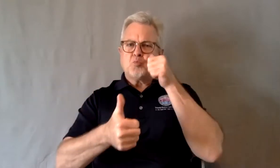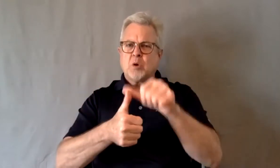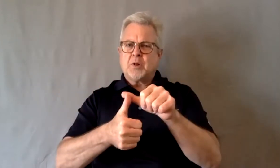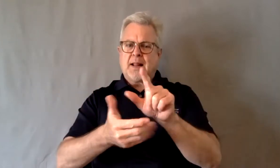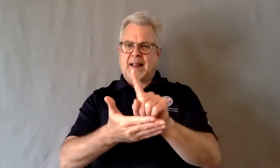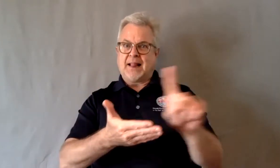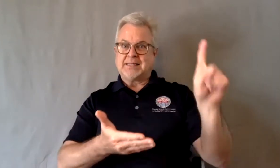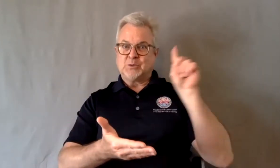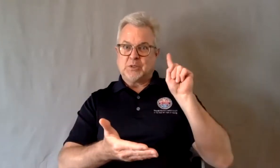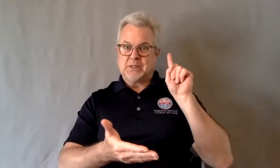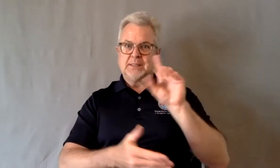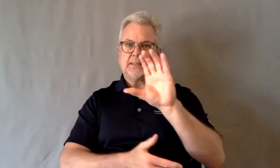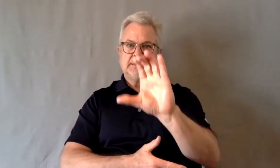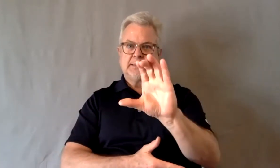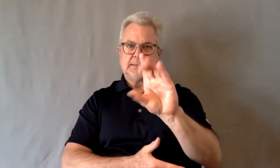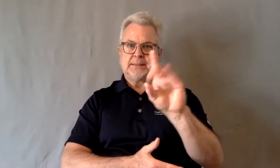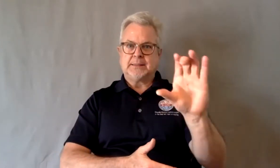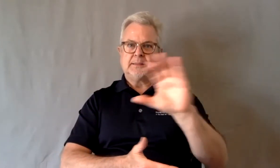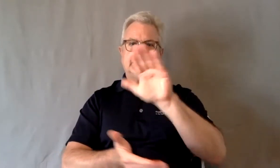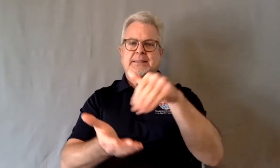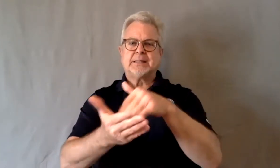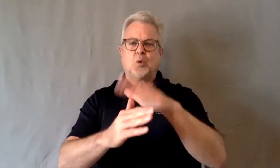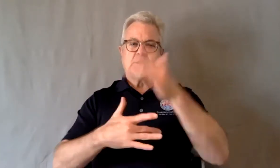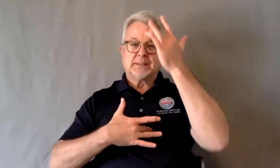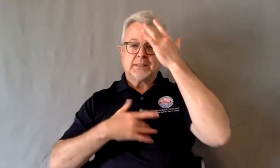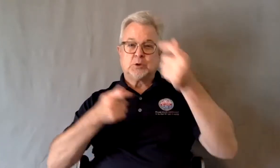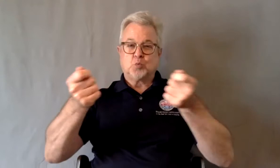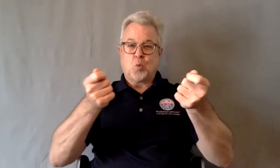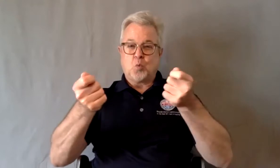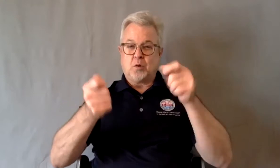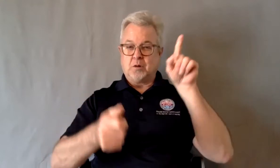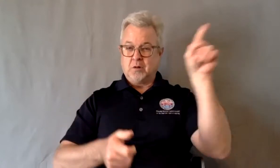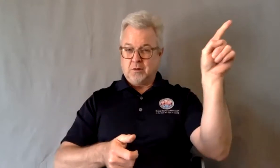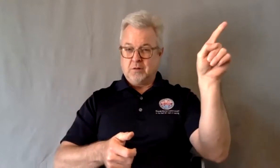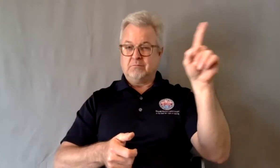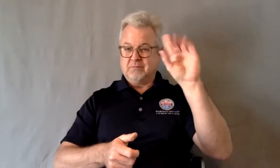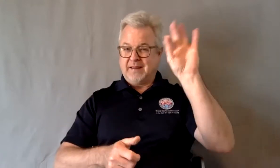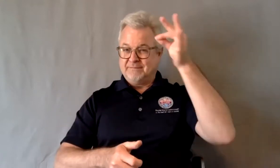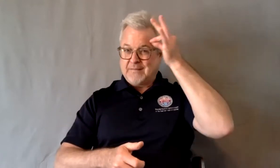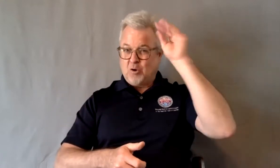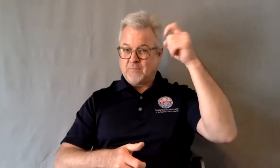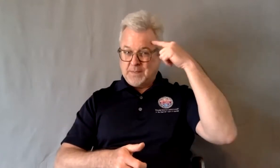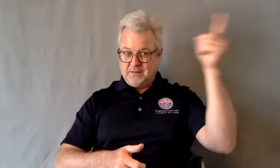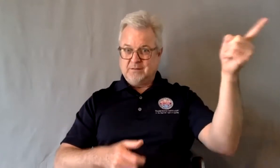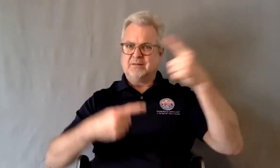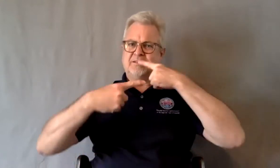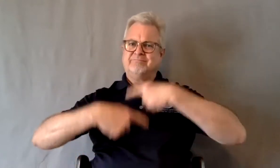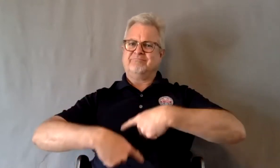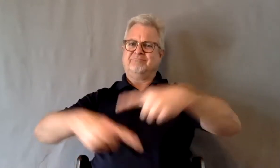to 100%. If you remember last week, the CDC, the Center for Disease and Control at the federal